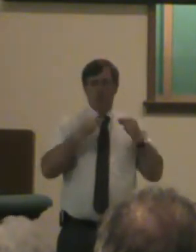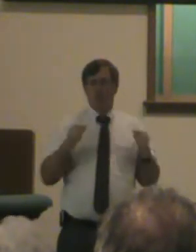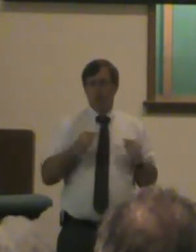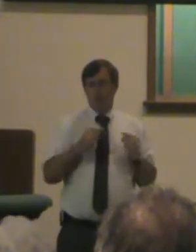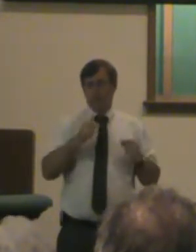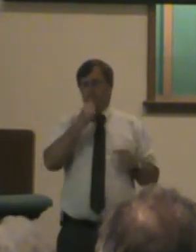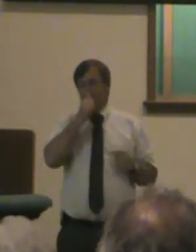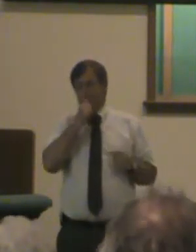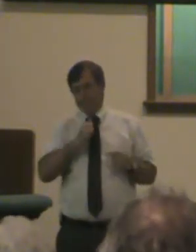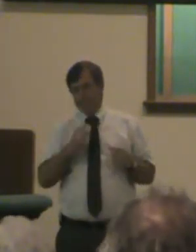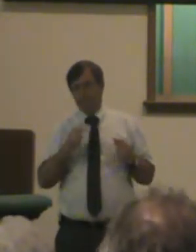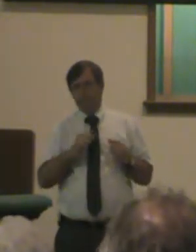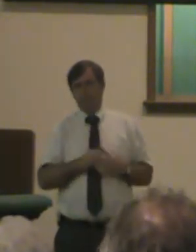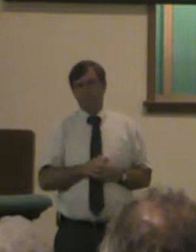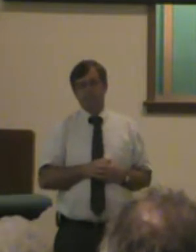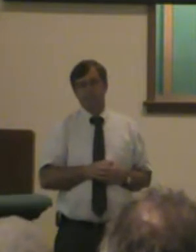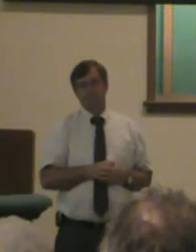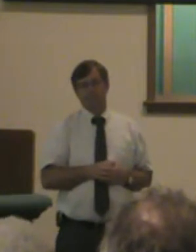and trauma.